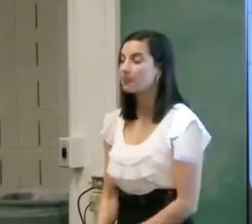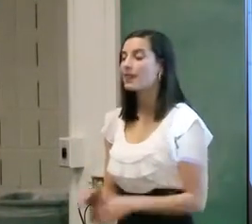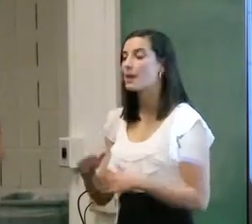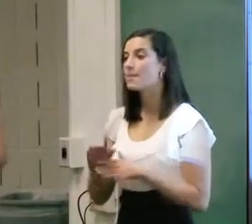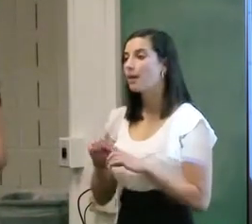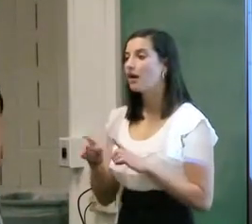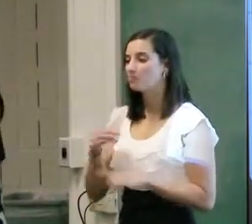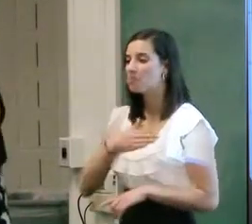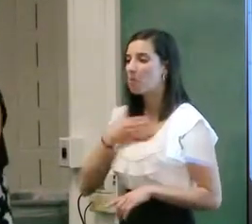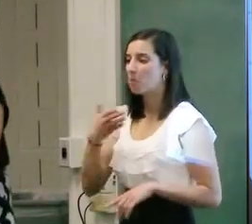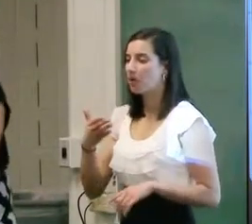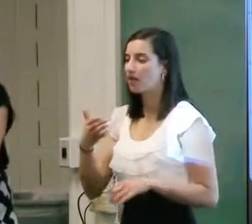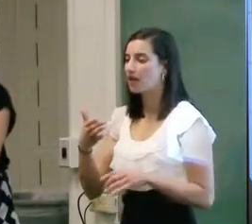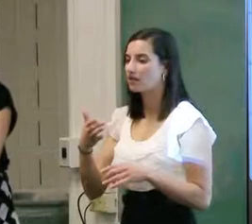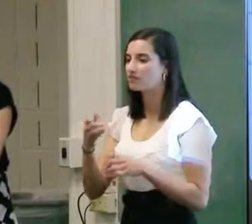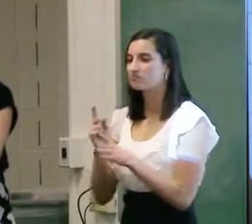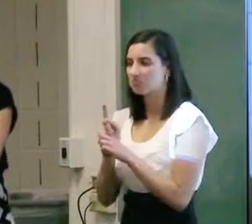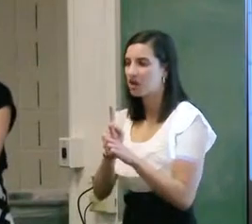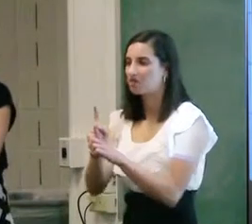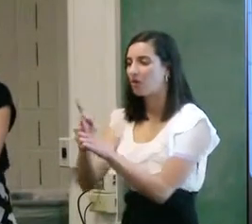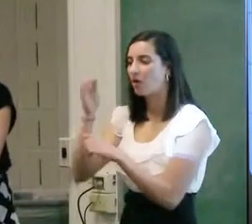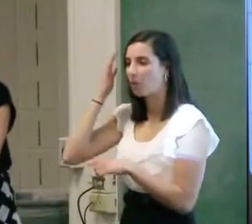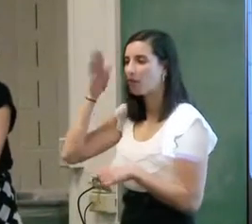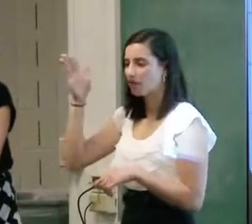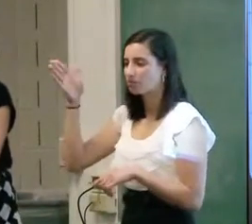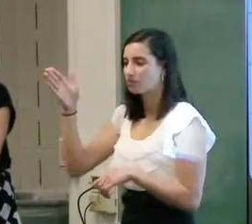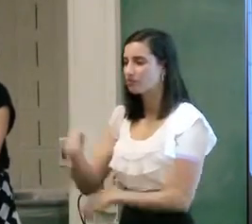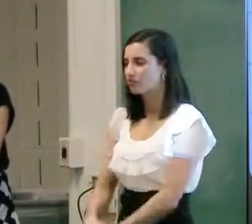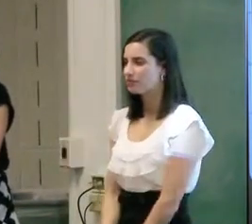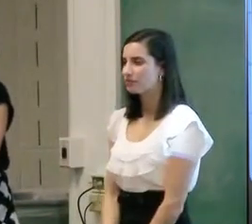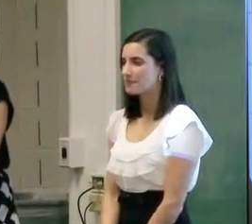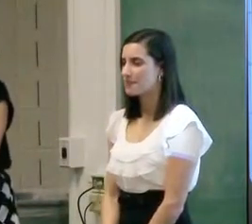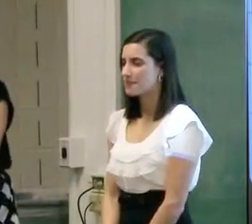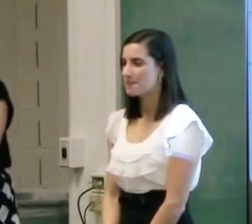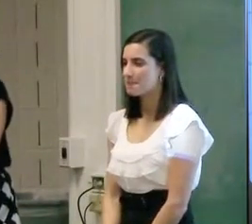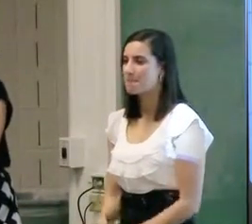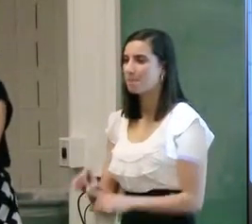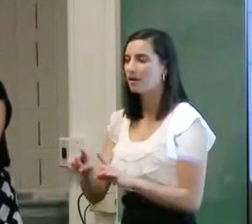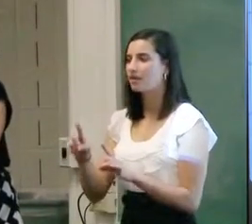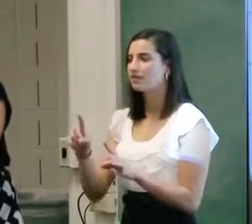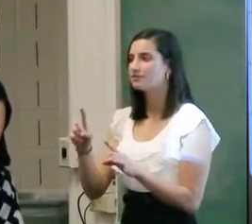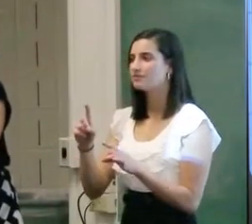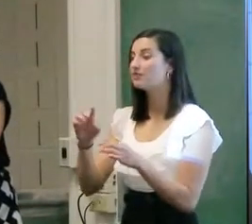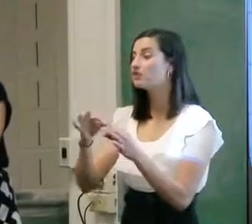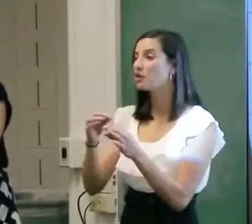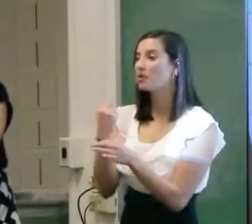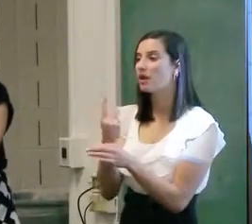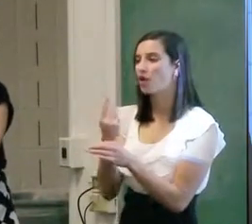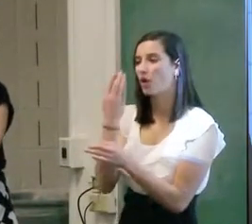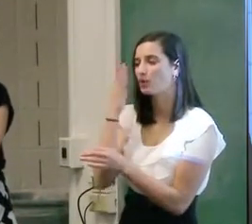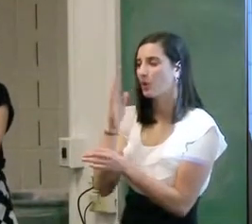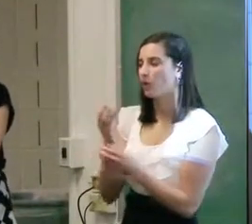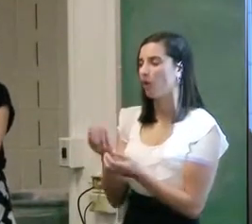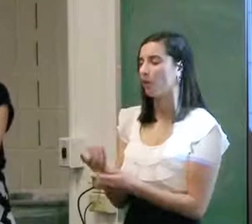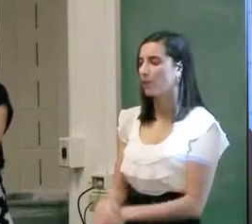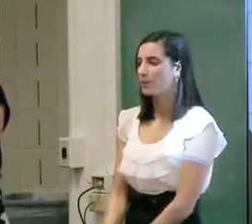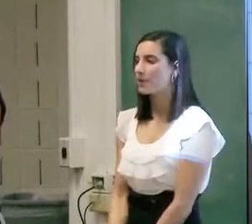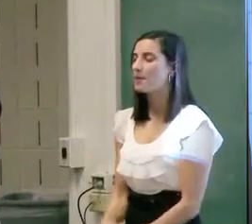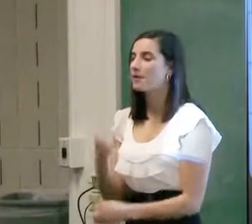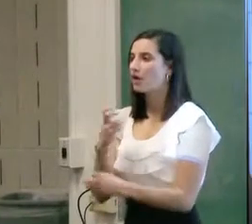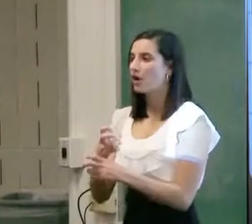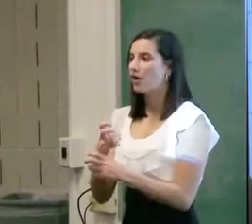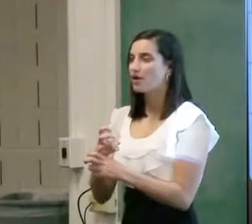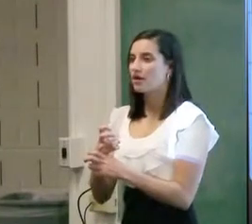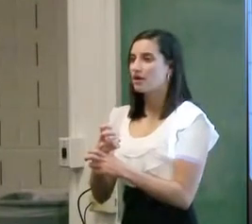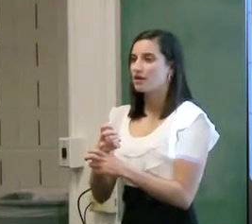to be my mentor and work together, but still unsure how much solo work I'd be doing. This was one of the hardest moments for me, to